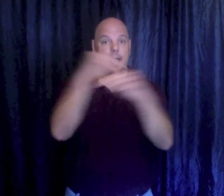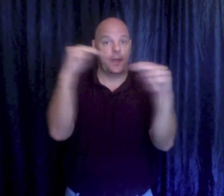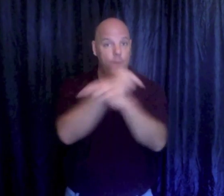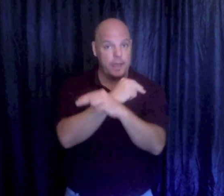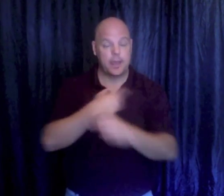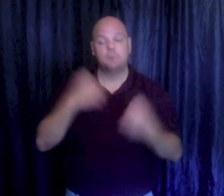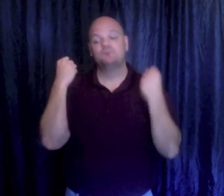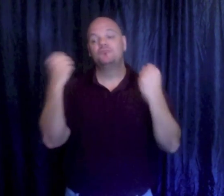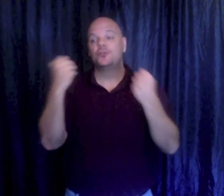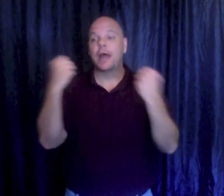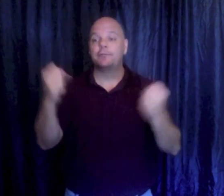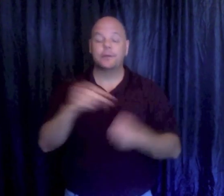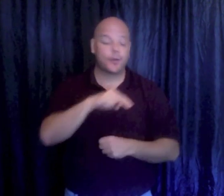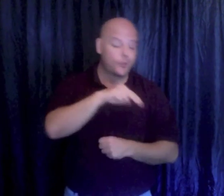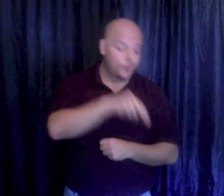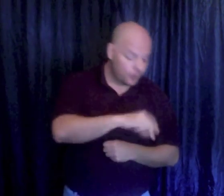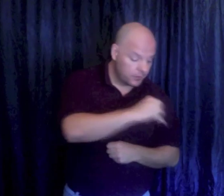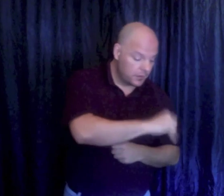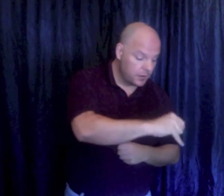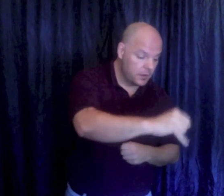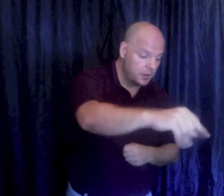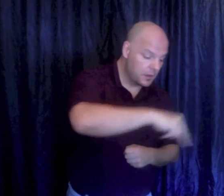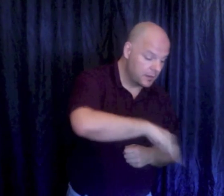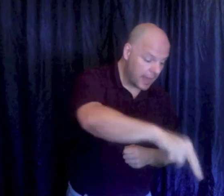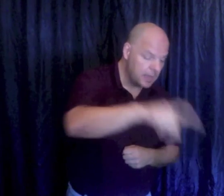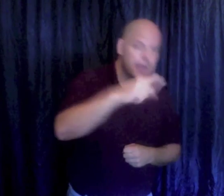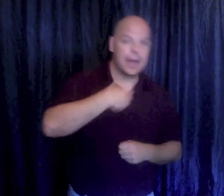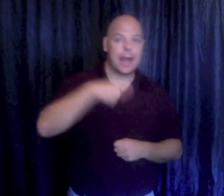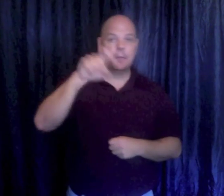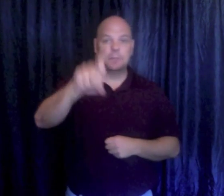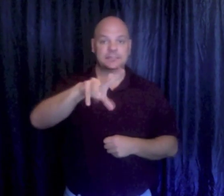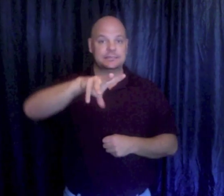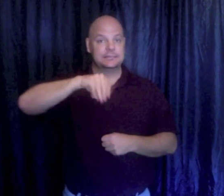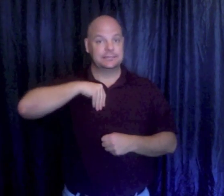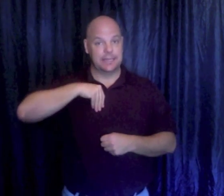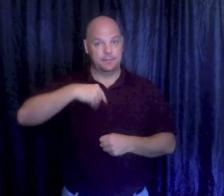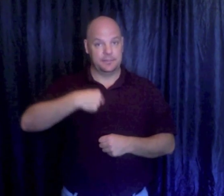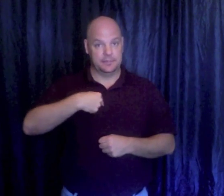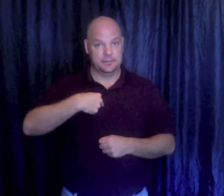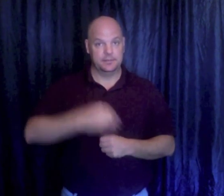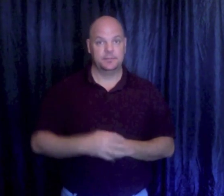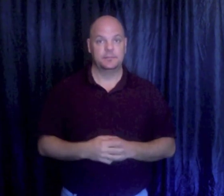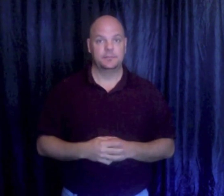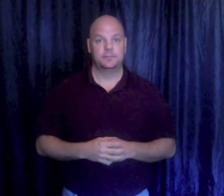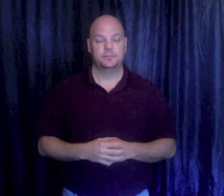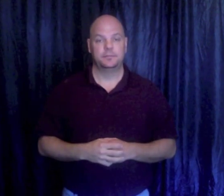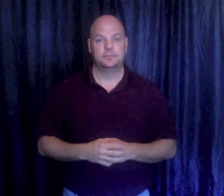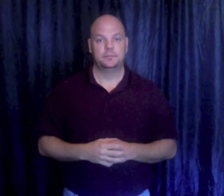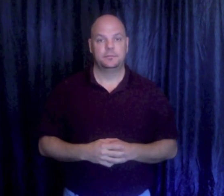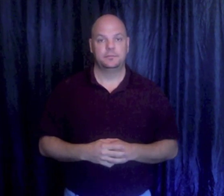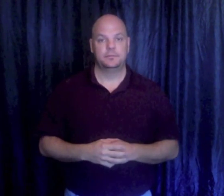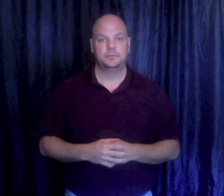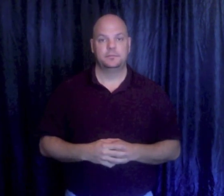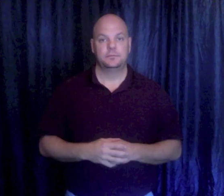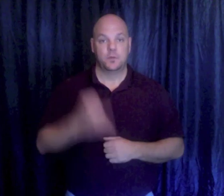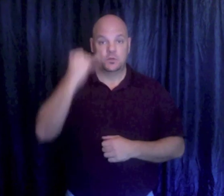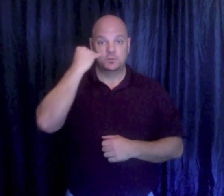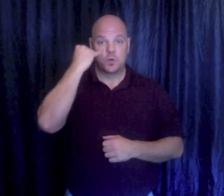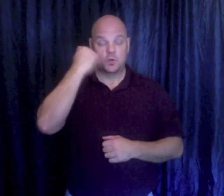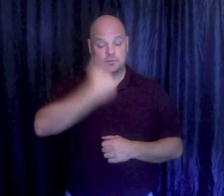at the road, I accept what those boundaries are. If I'm I'm the administrator, if